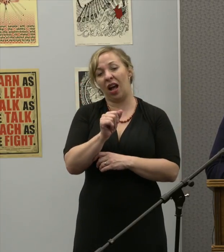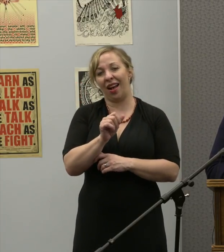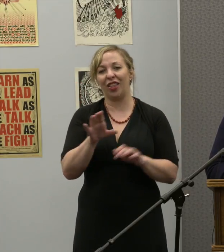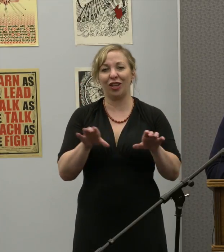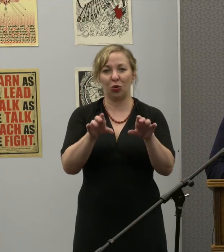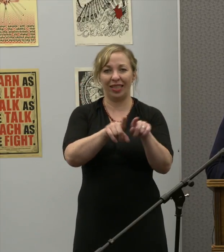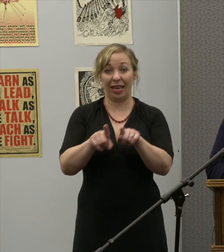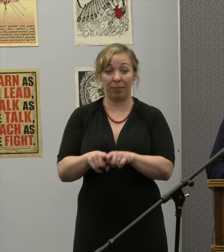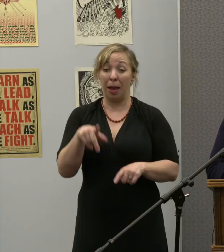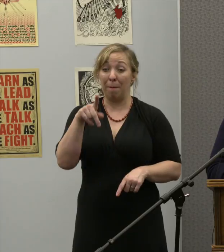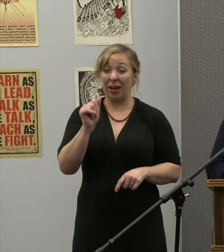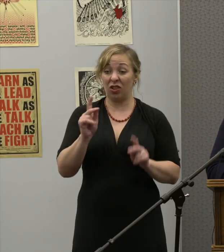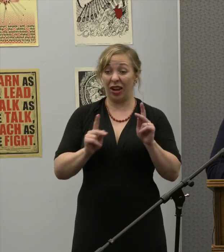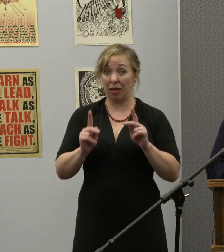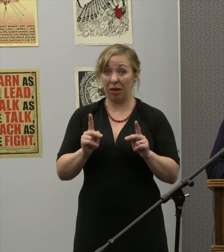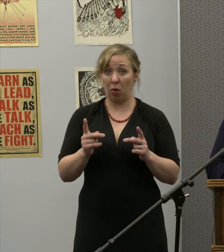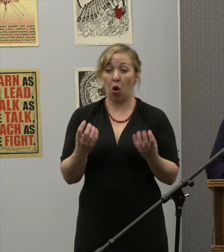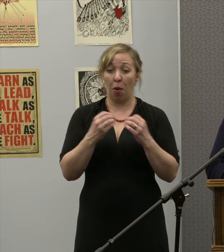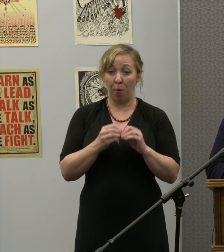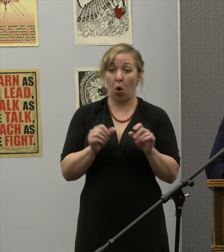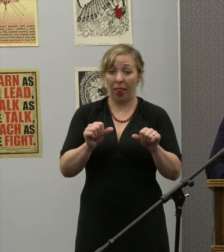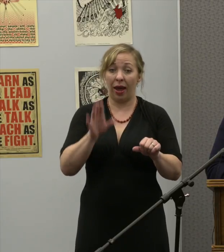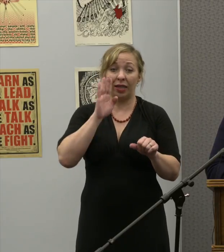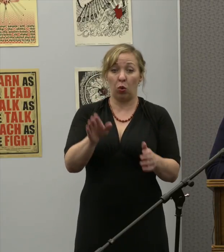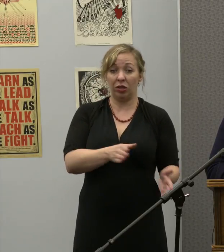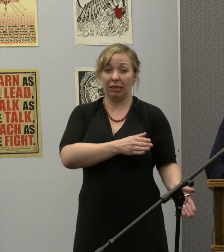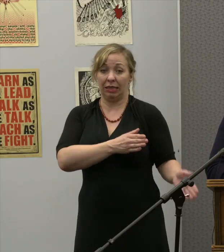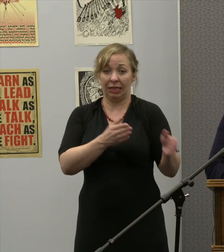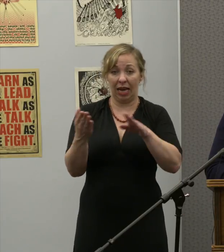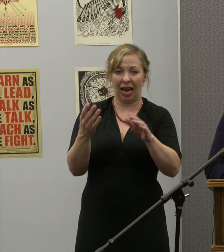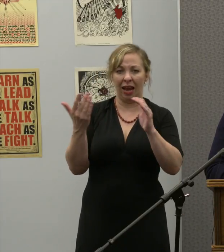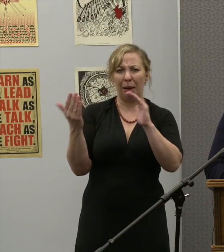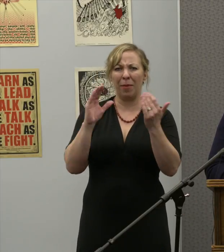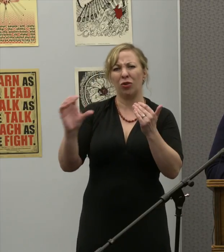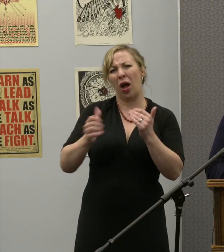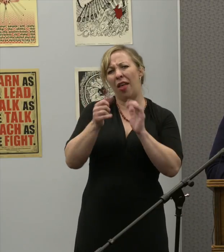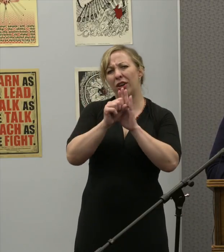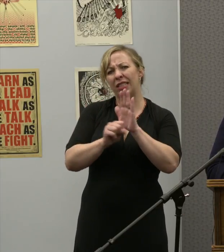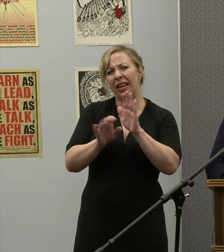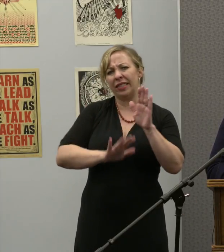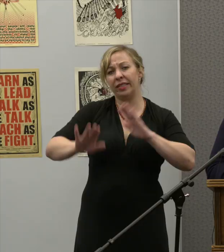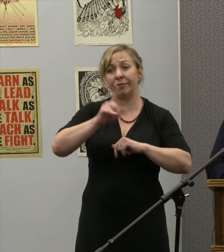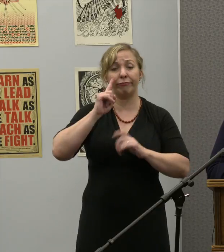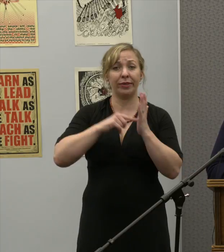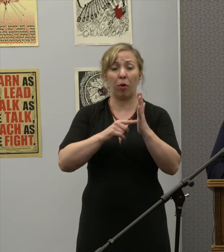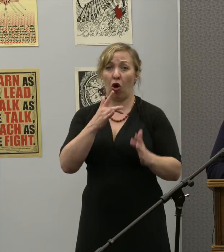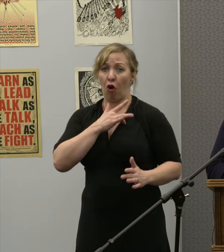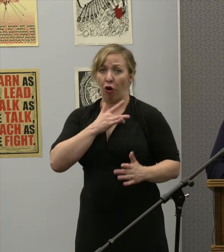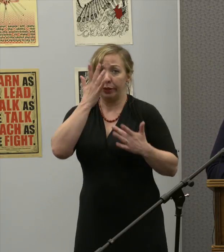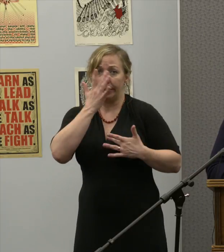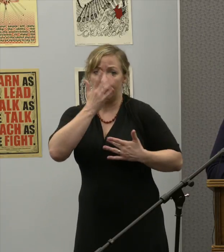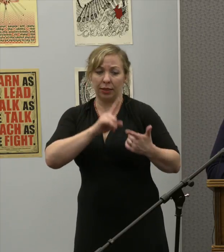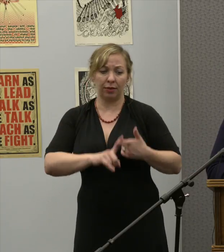to die from many things compared to other states in the nation: heart disease, drug-related deaths,